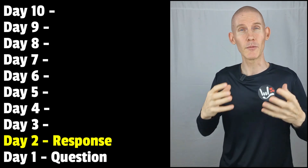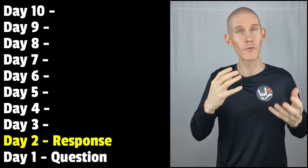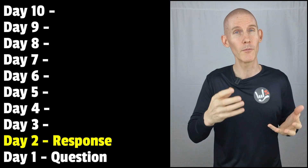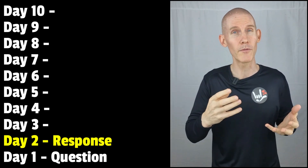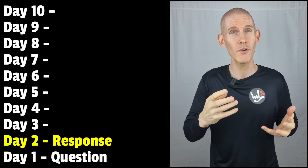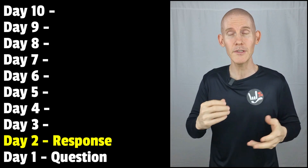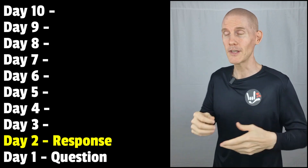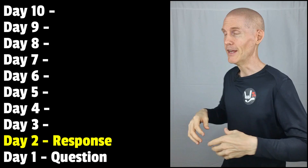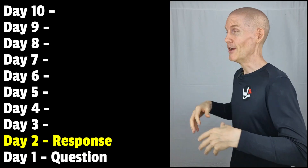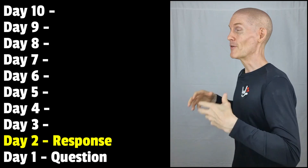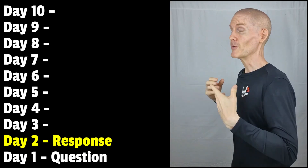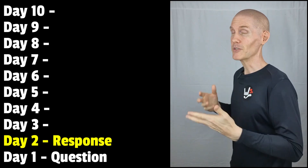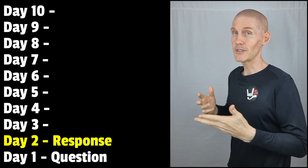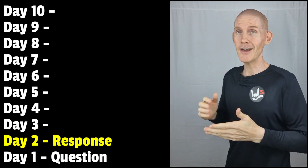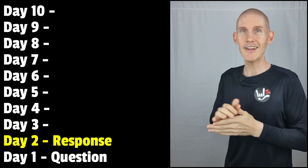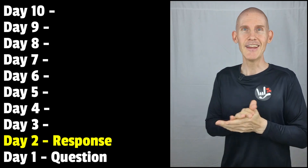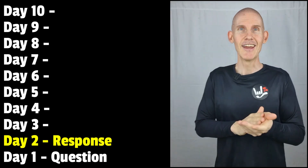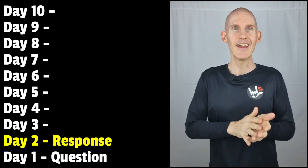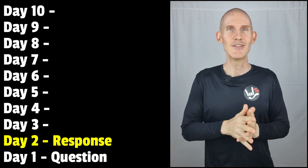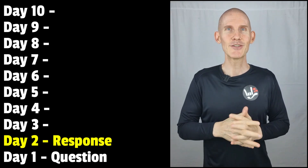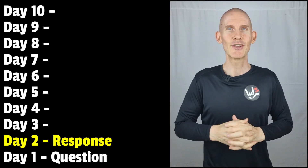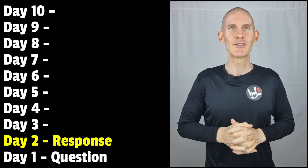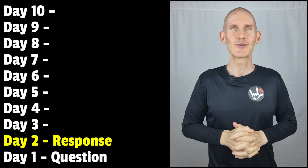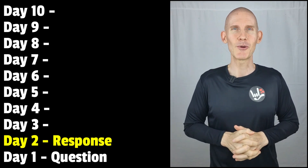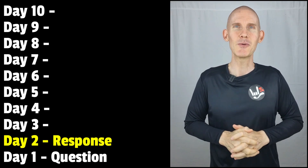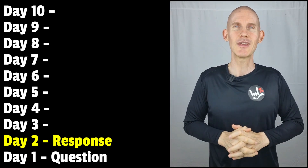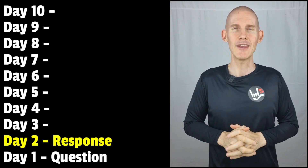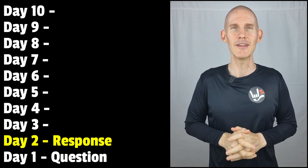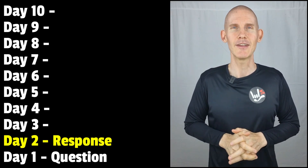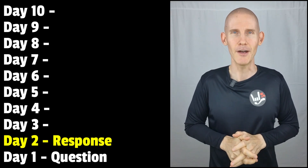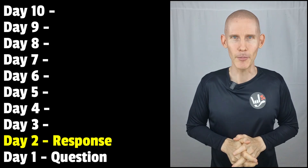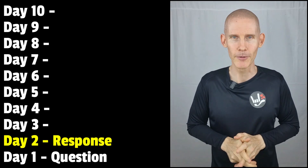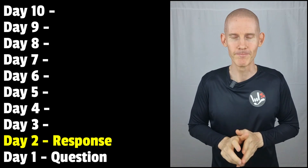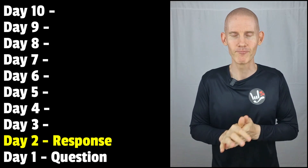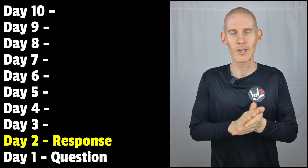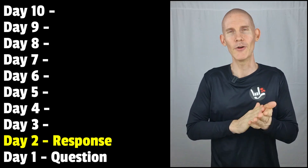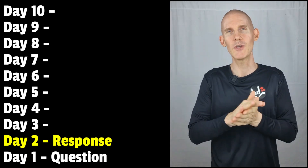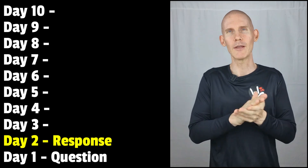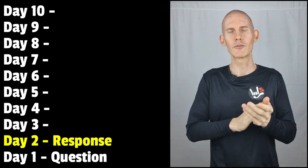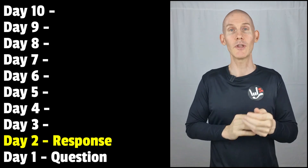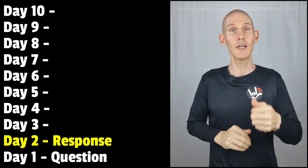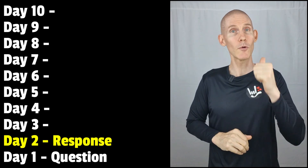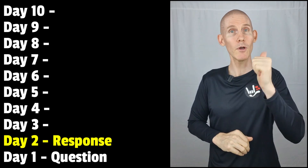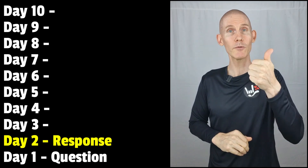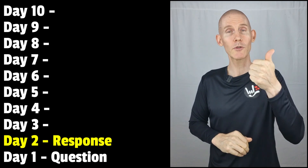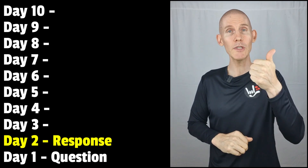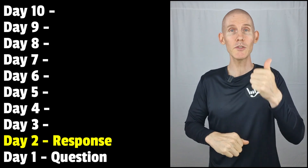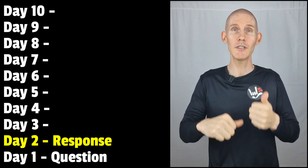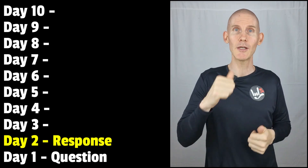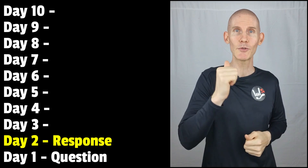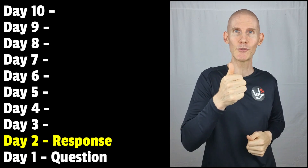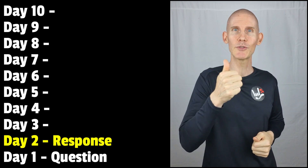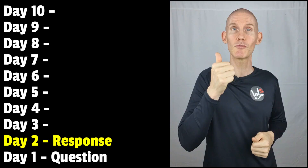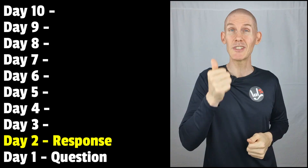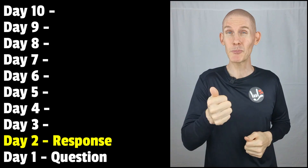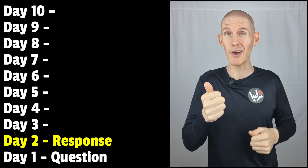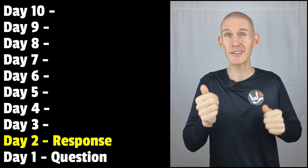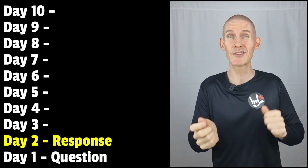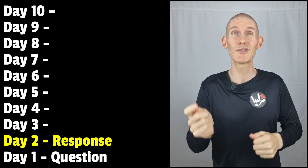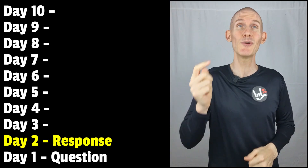from the front, from the side, and just soak it up. Okay, so day number one was question. Day number two is a response